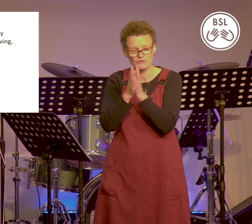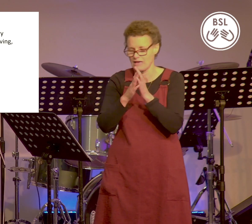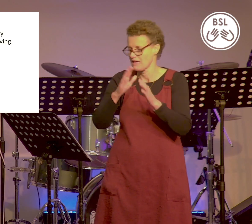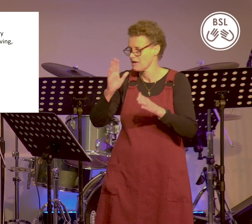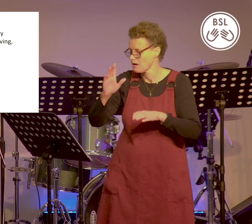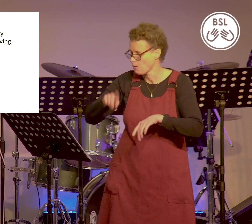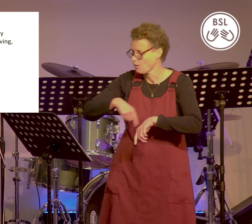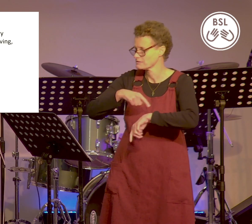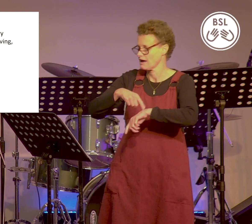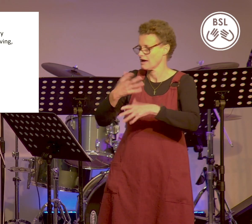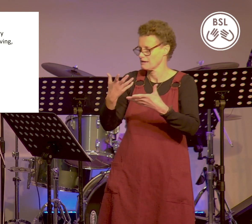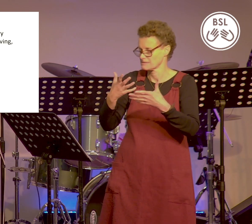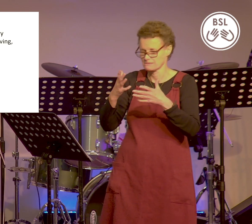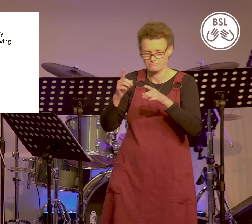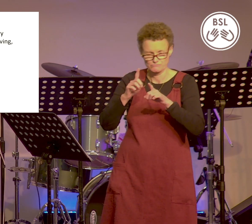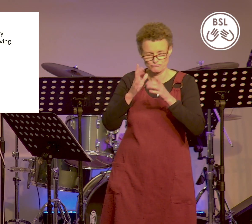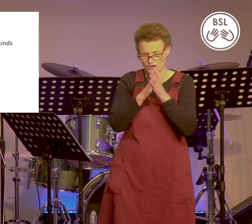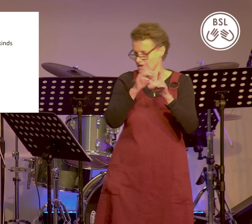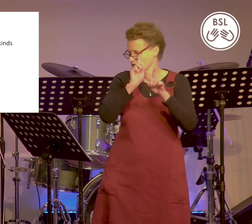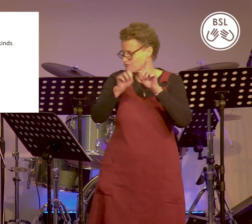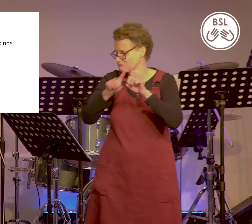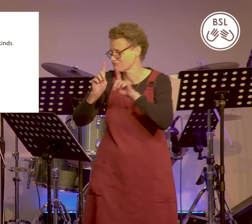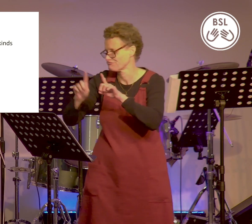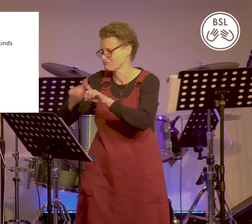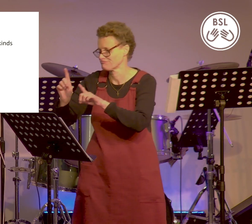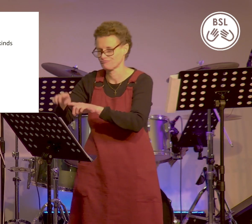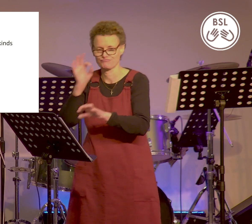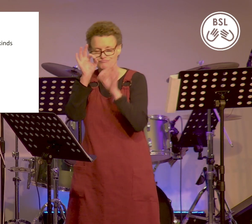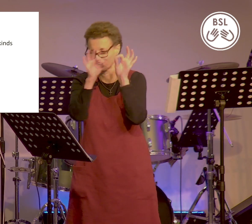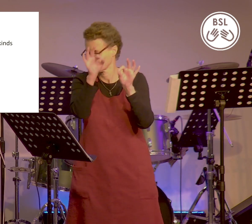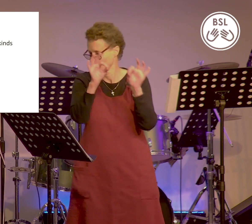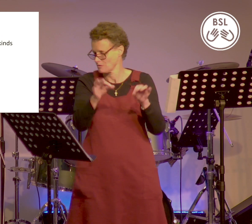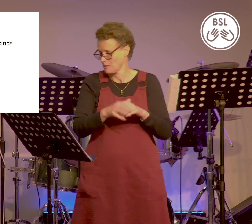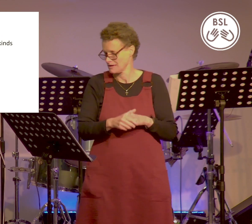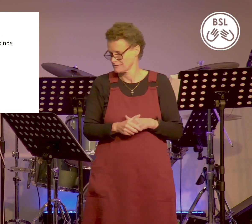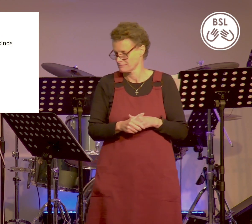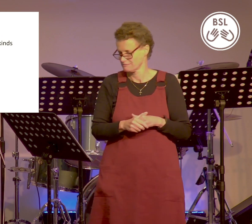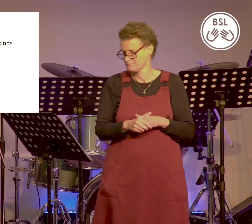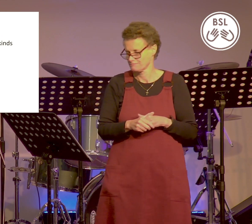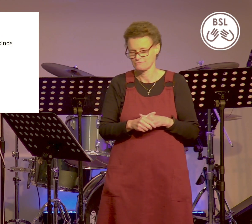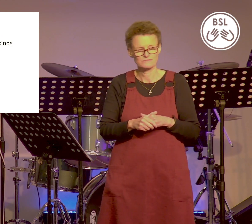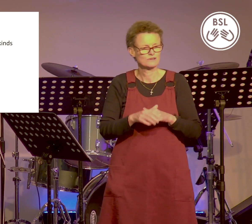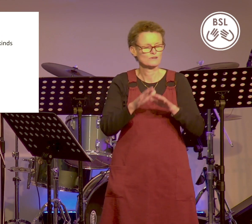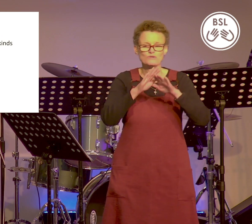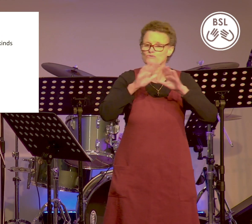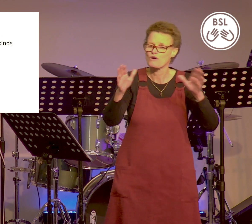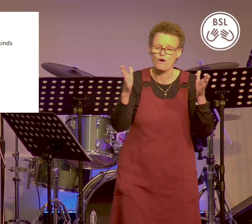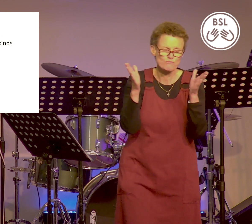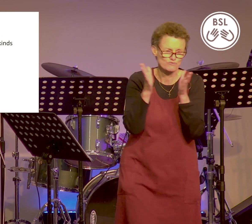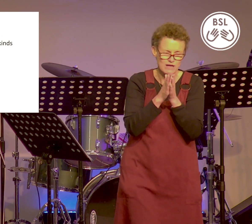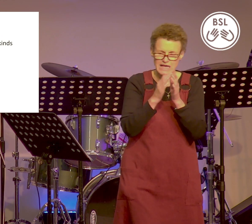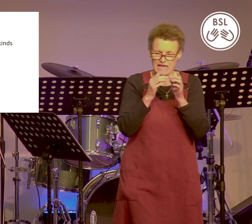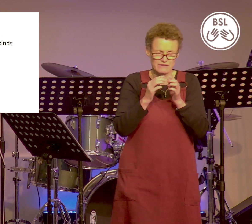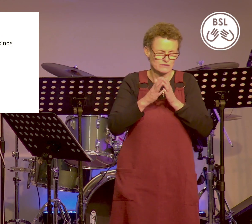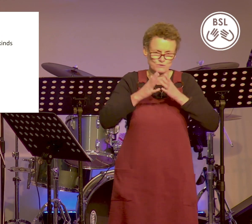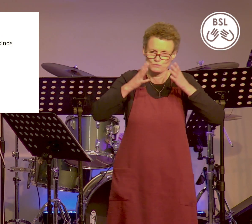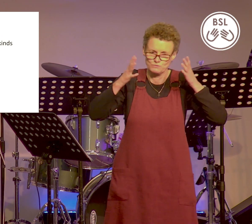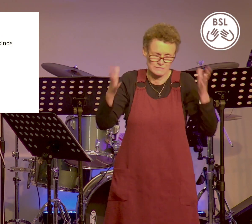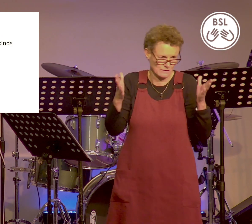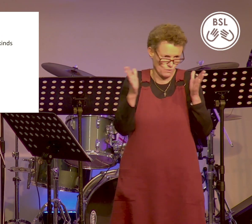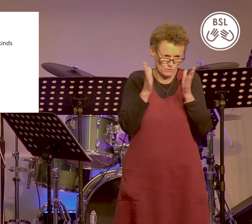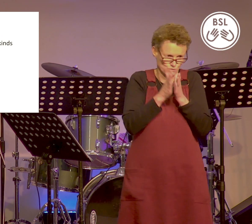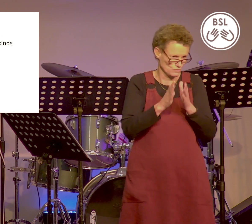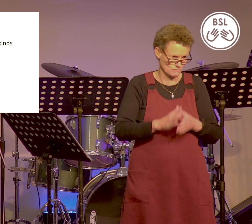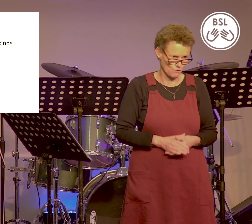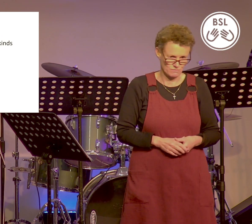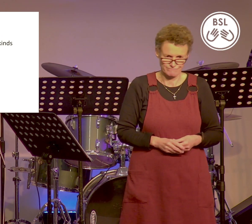And lastly, pray continually in the Spirit on all occasions, with all kinds of prayers